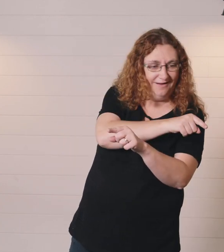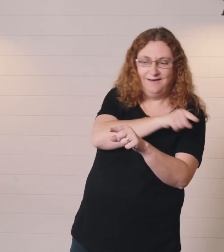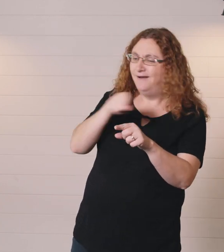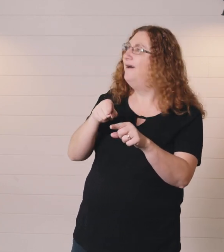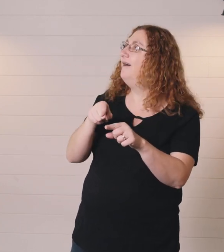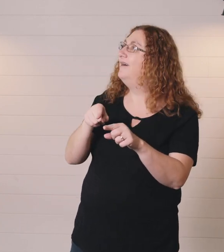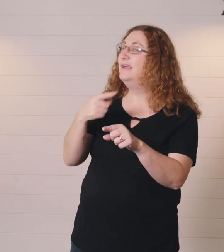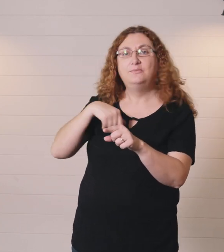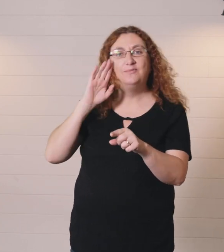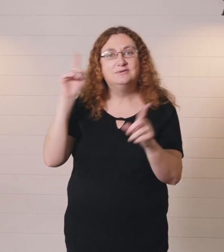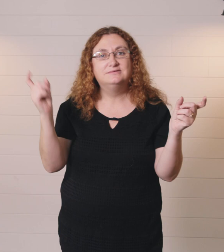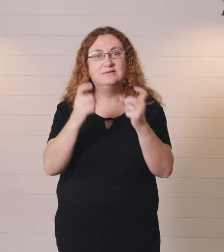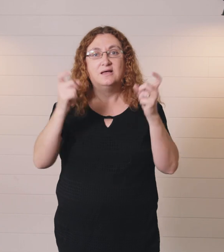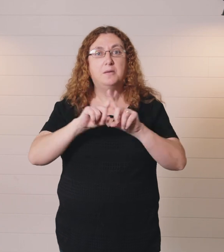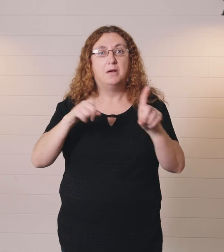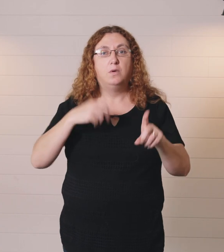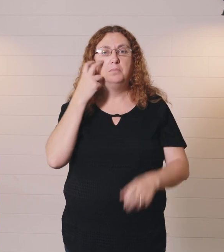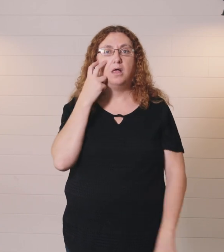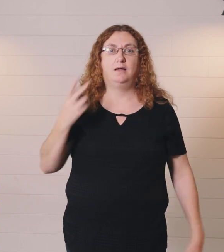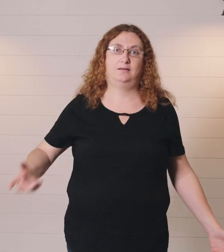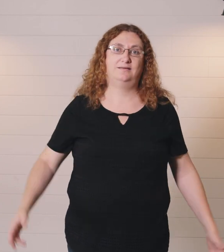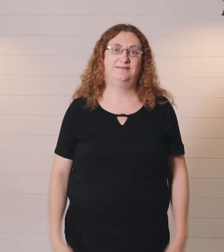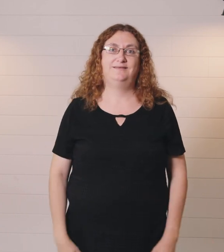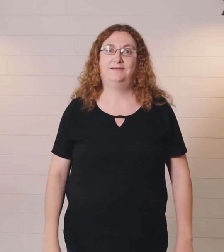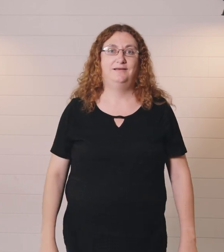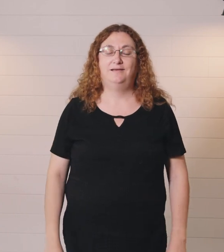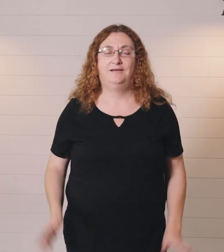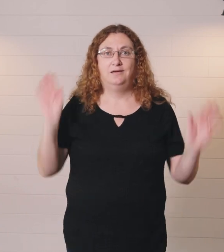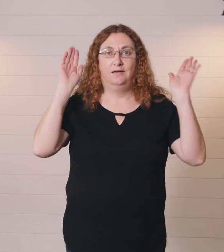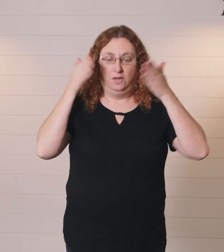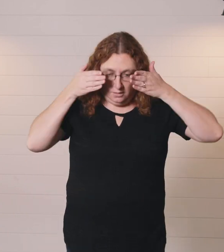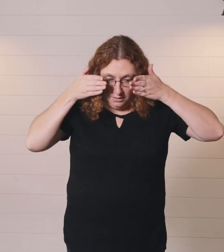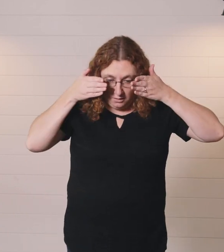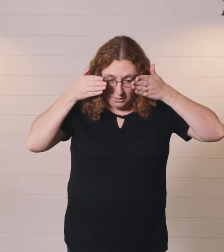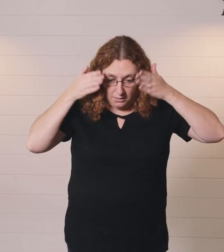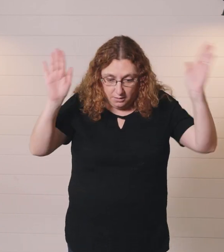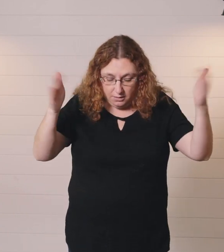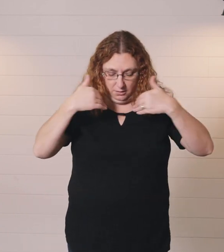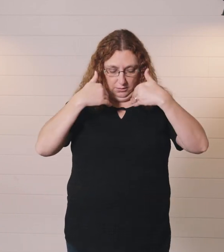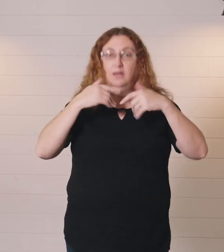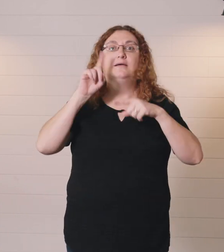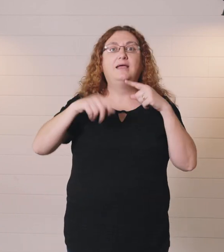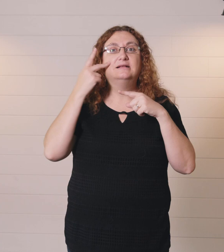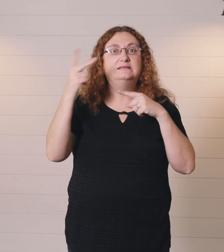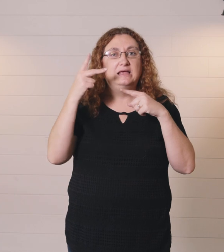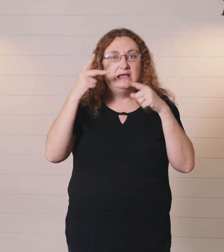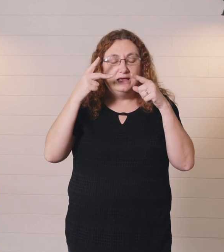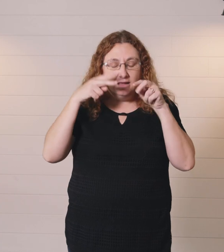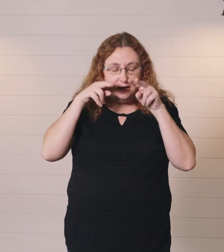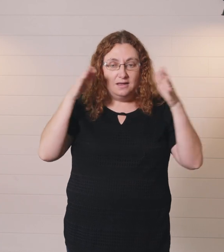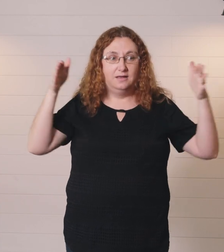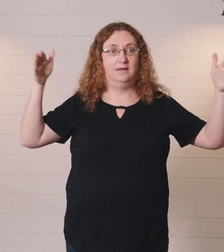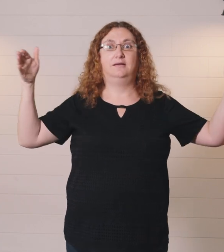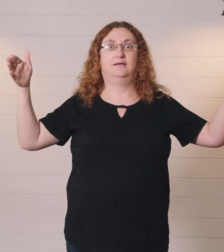And we'll celebrate. But you see, we are so often so myopic in our view of life. We can't seem to